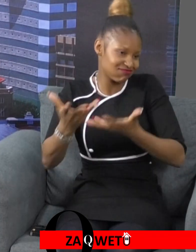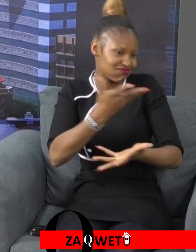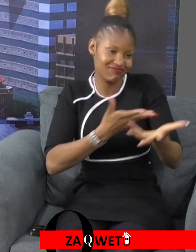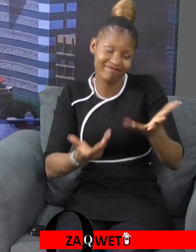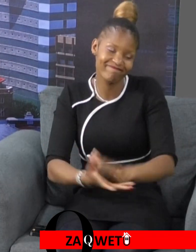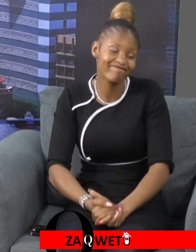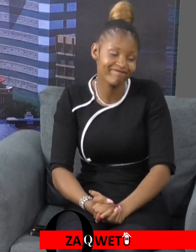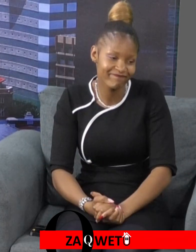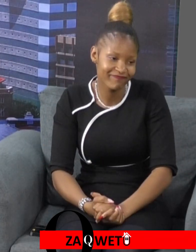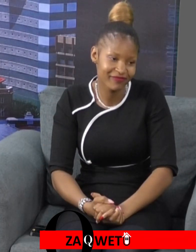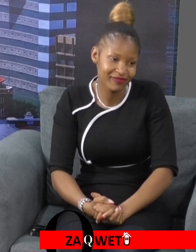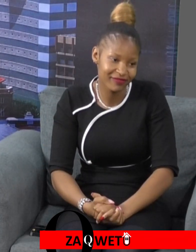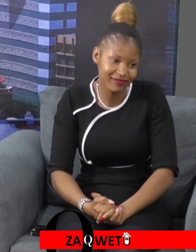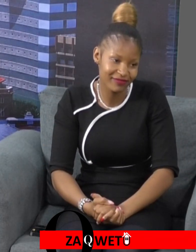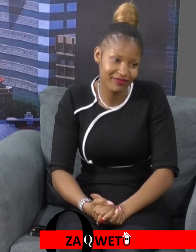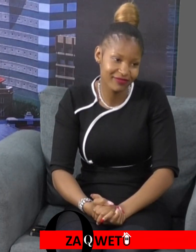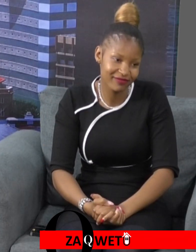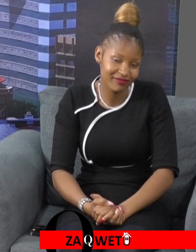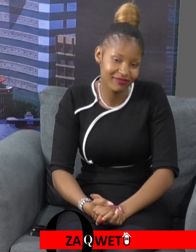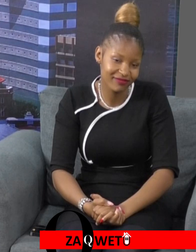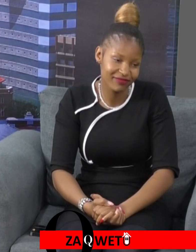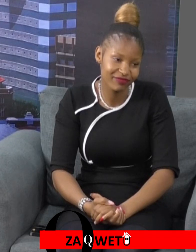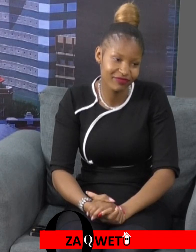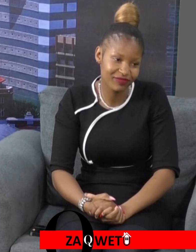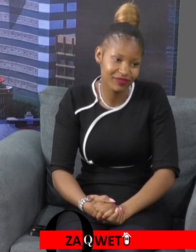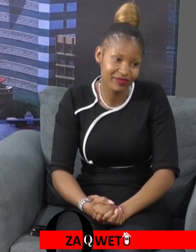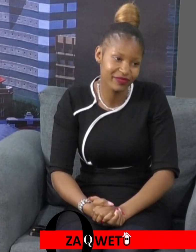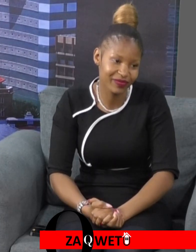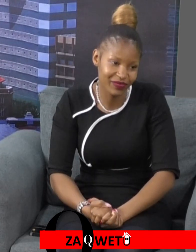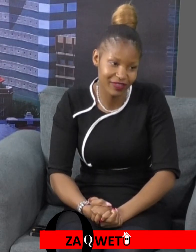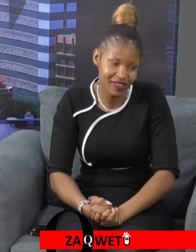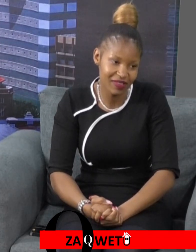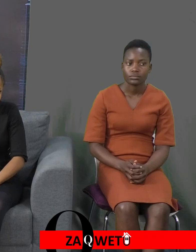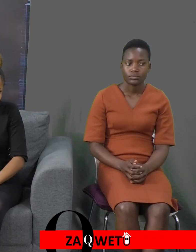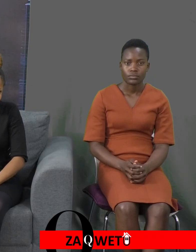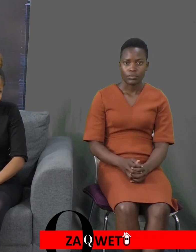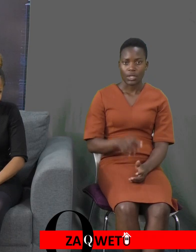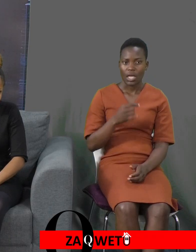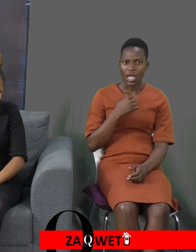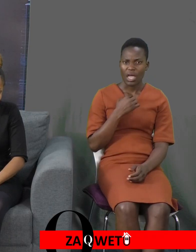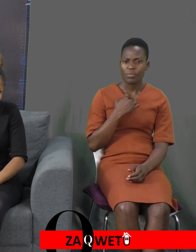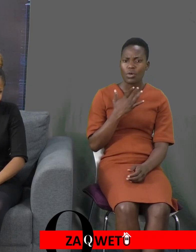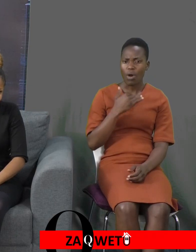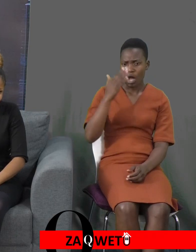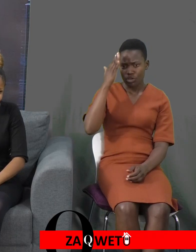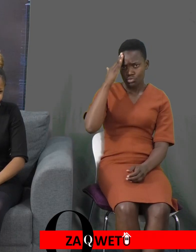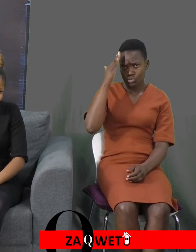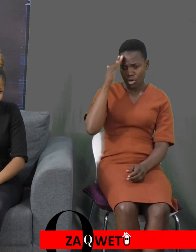sign language, and I'm continuing to interact with them. I'm so curious to ask Ruth